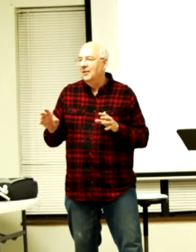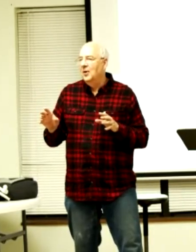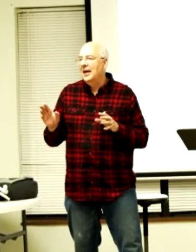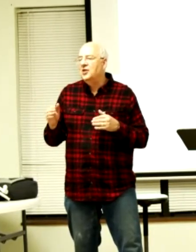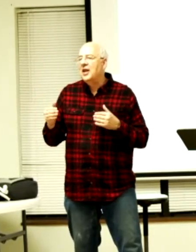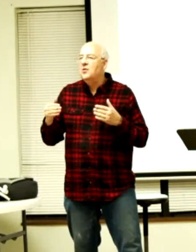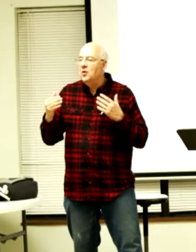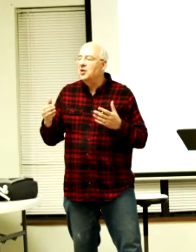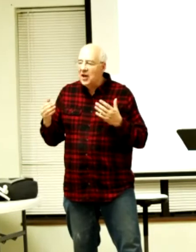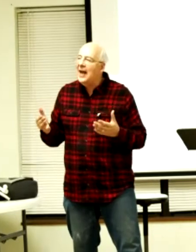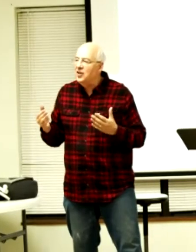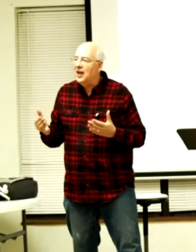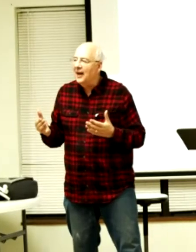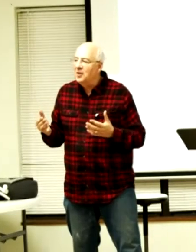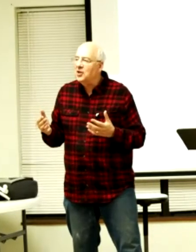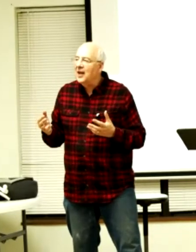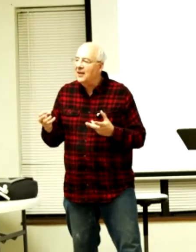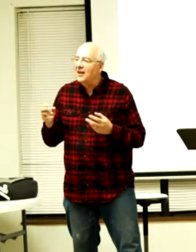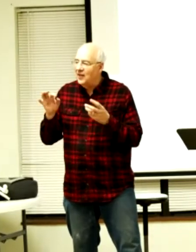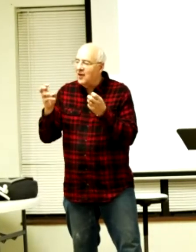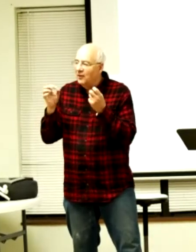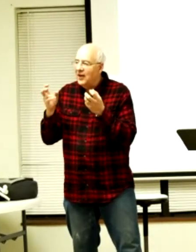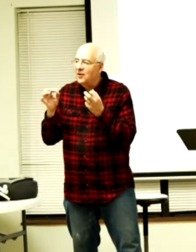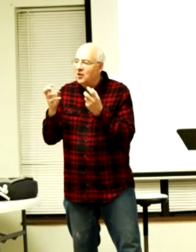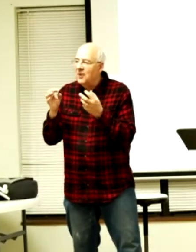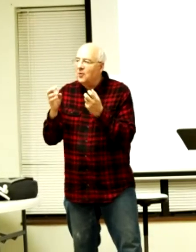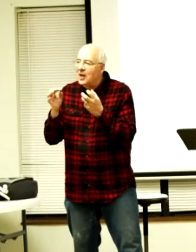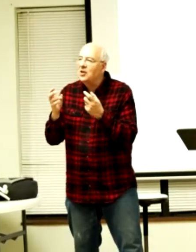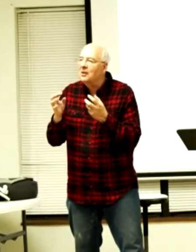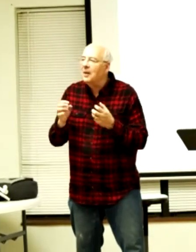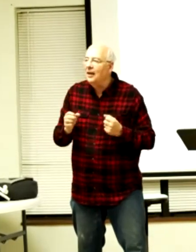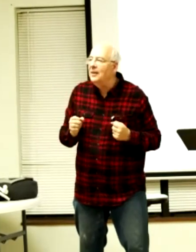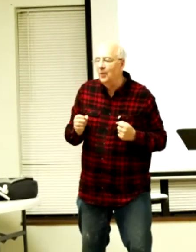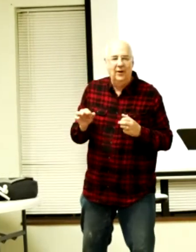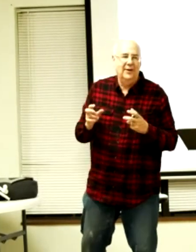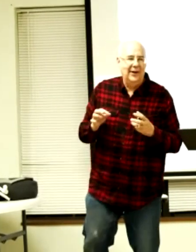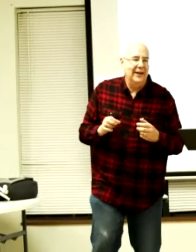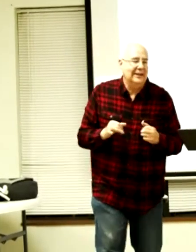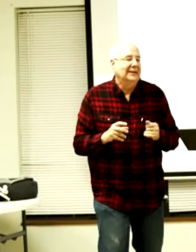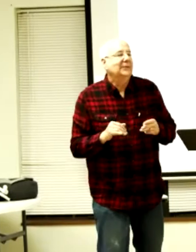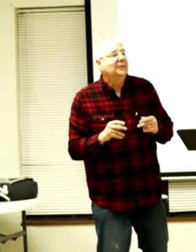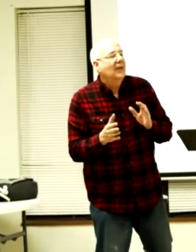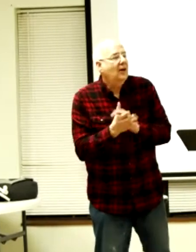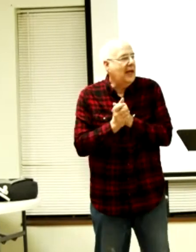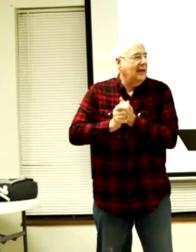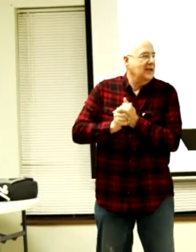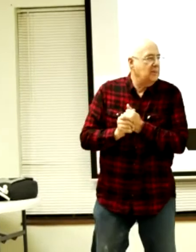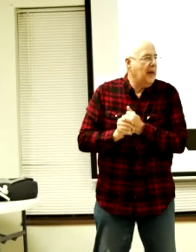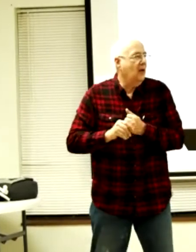Well, I didn't say you knew the signs yet. I'm just saying that your fingers should be reasonably limber. All right. Okay, let's spell a